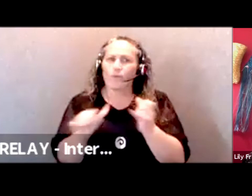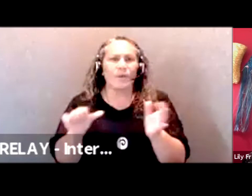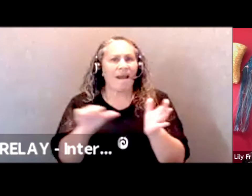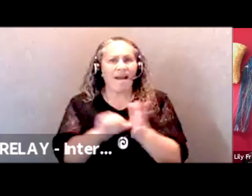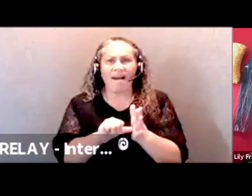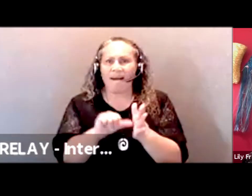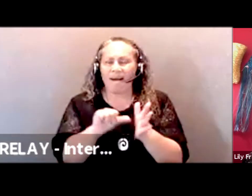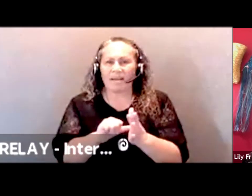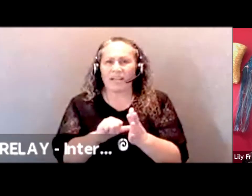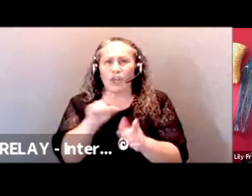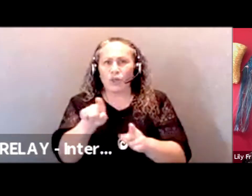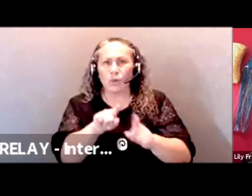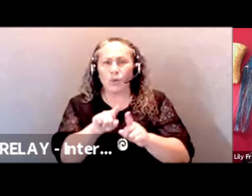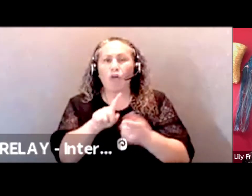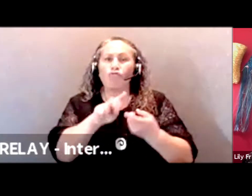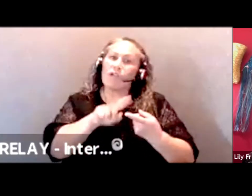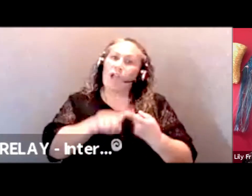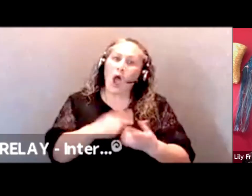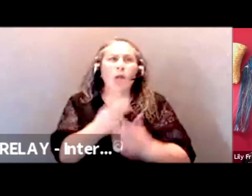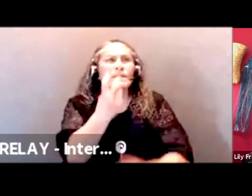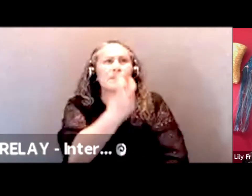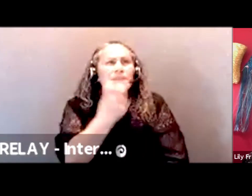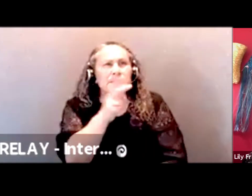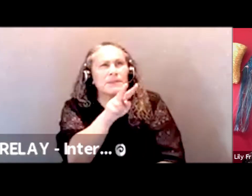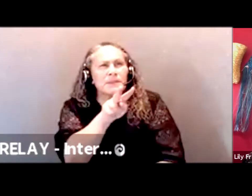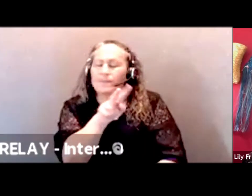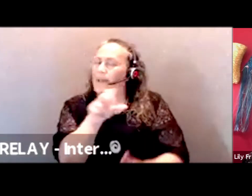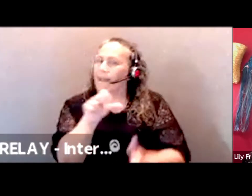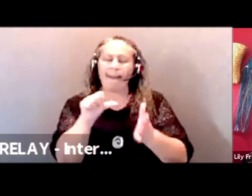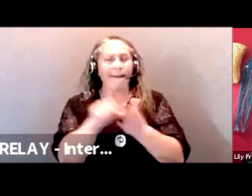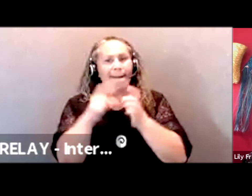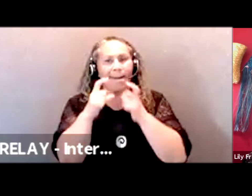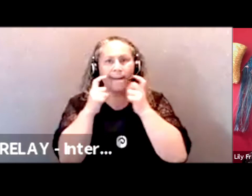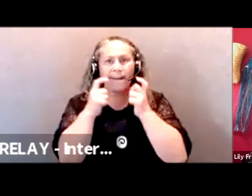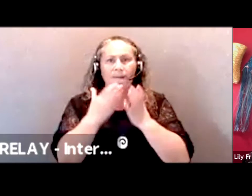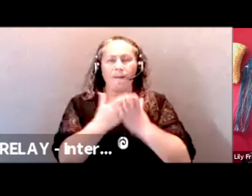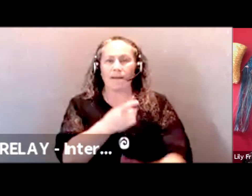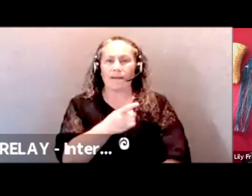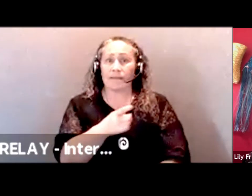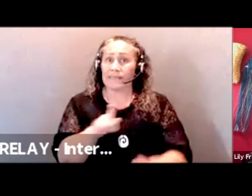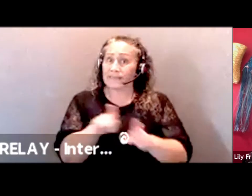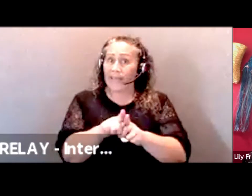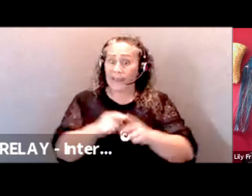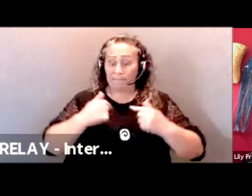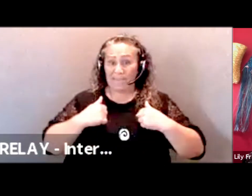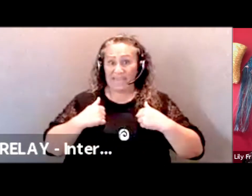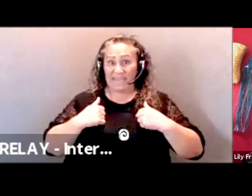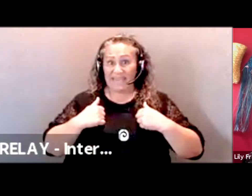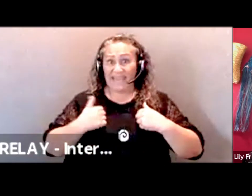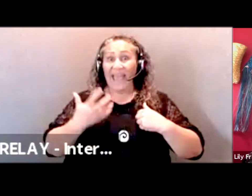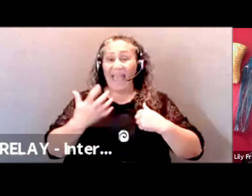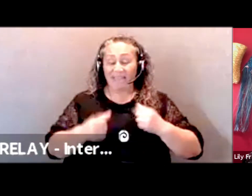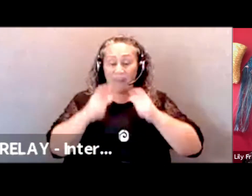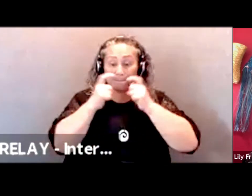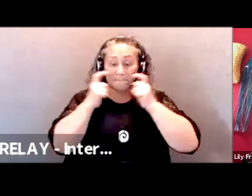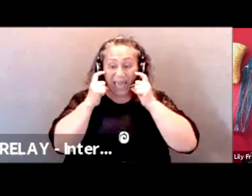you are lip reading, and that has happened to me. And so what I did